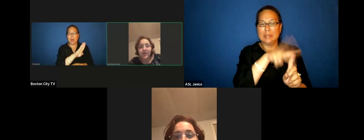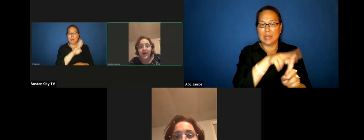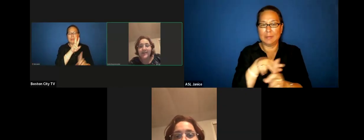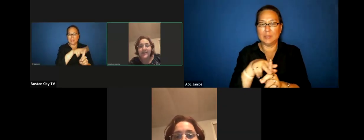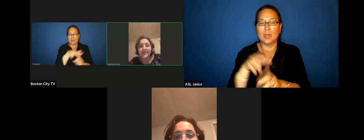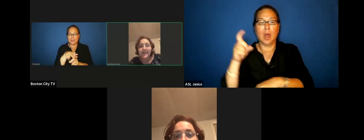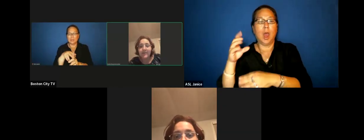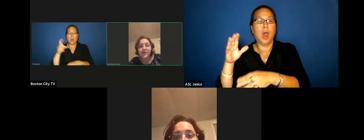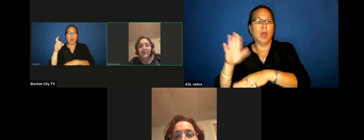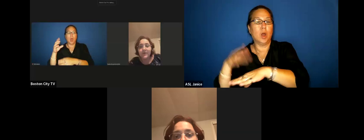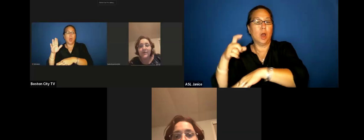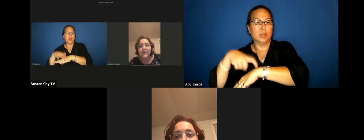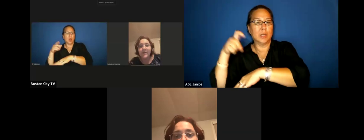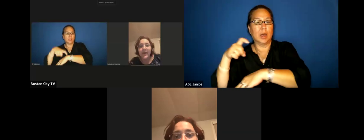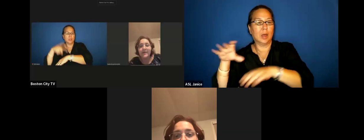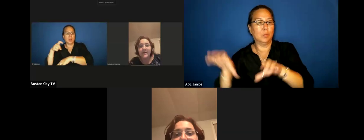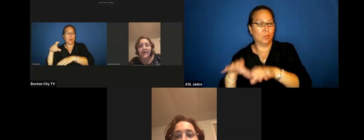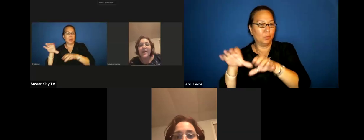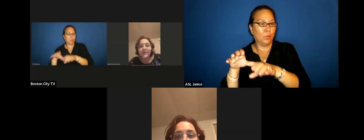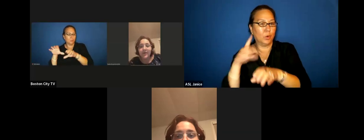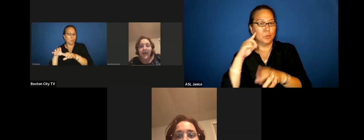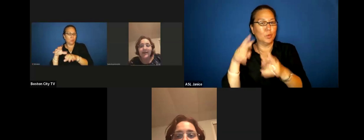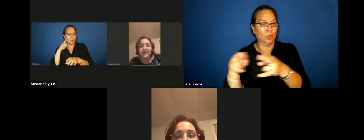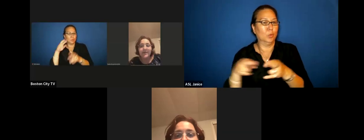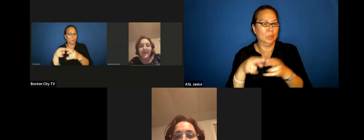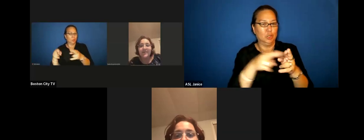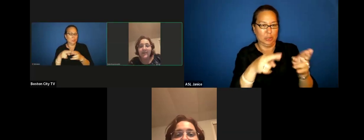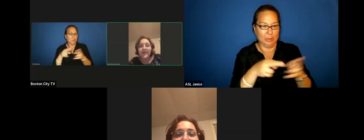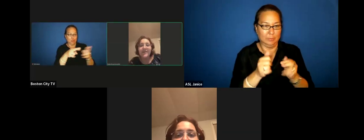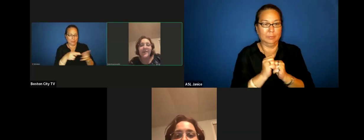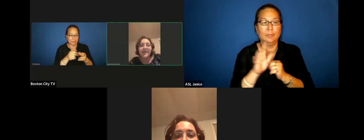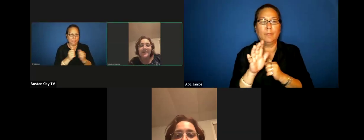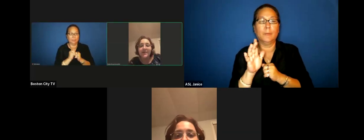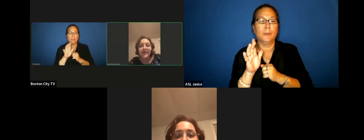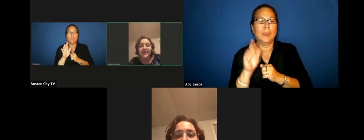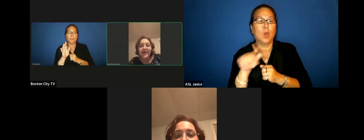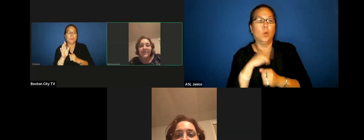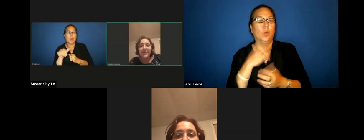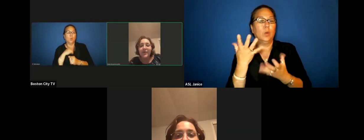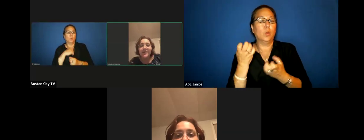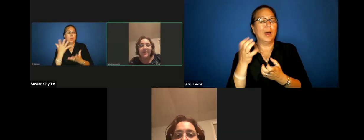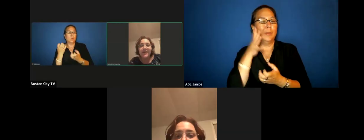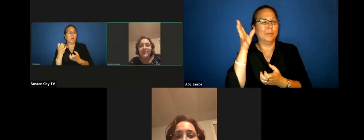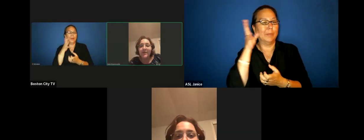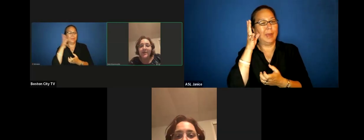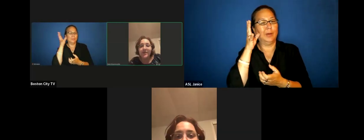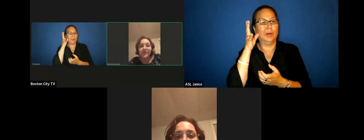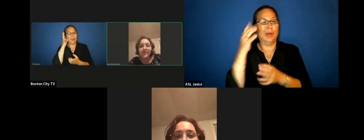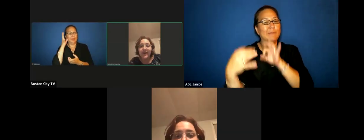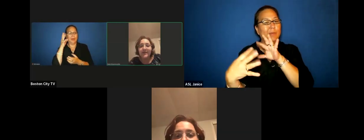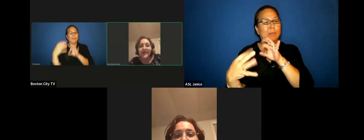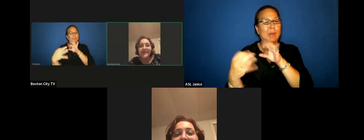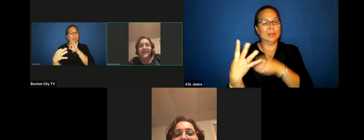engagement process is established through a parent review panel so that family feedback is included before significant routing